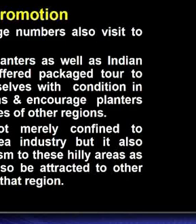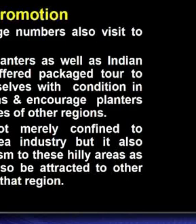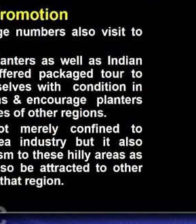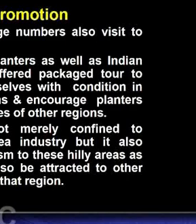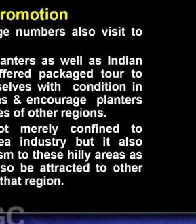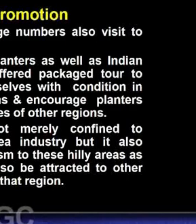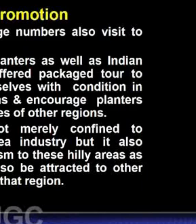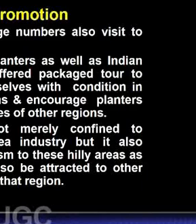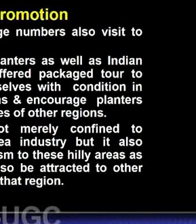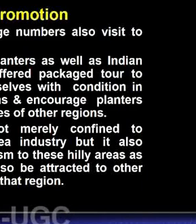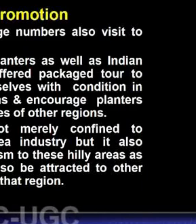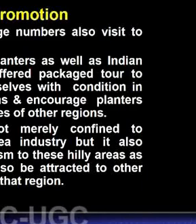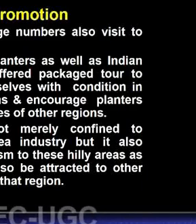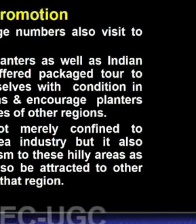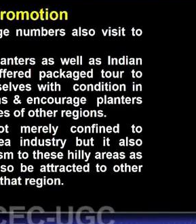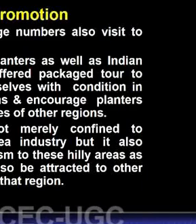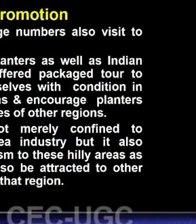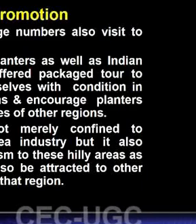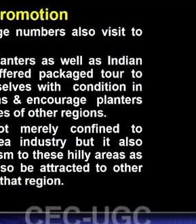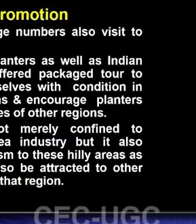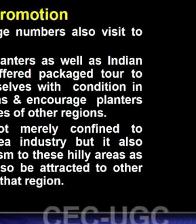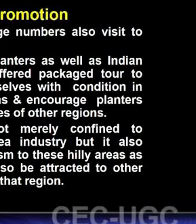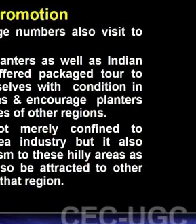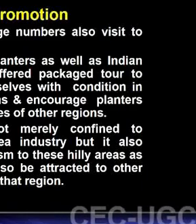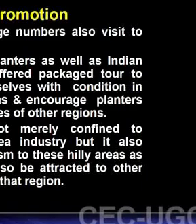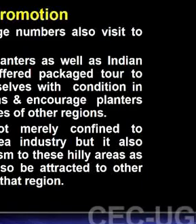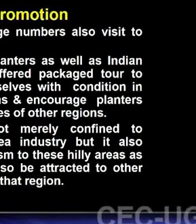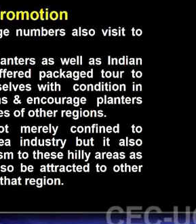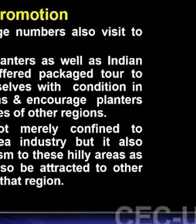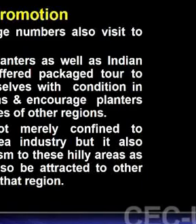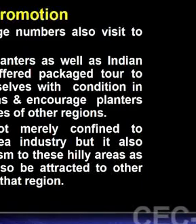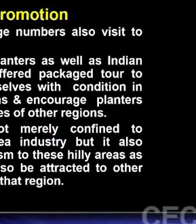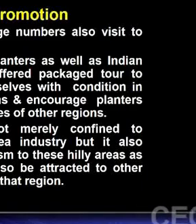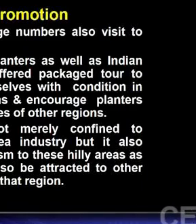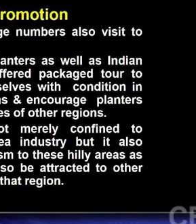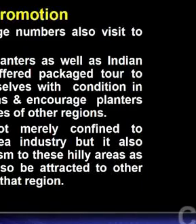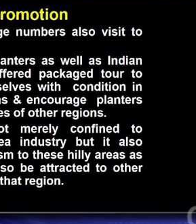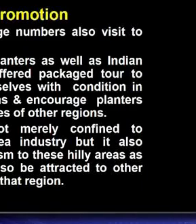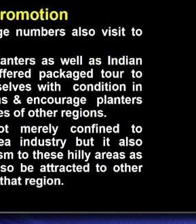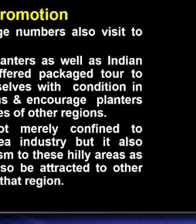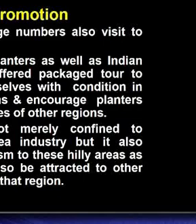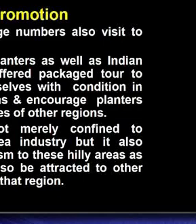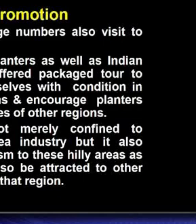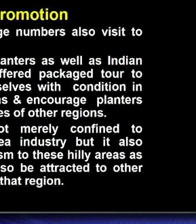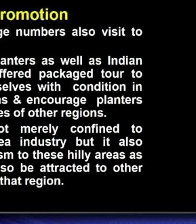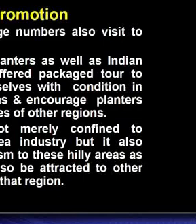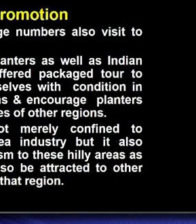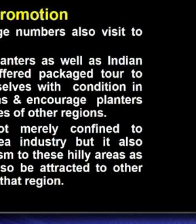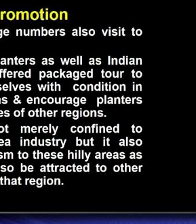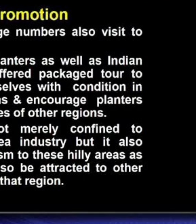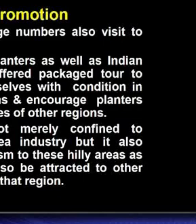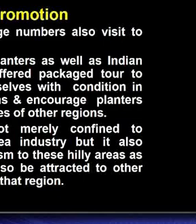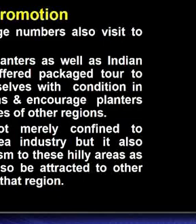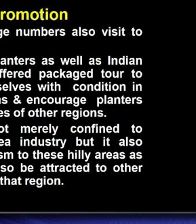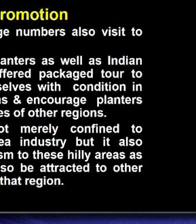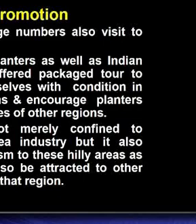that festival is not merely confined to the planters and tea industry, but it is also promoting